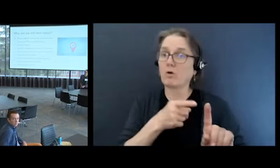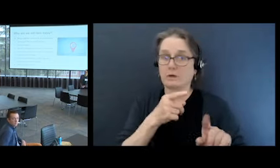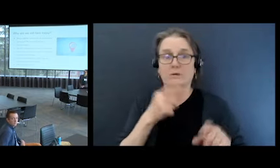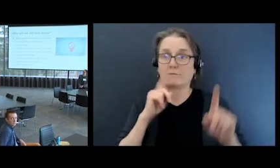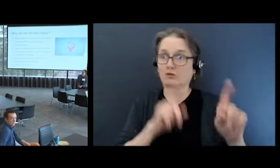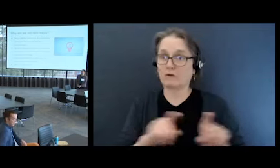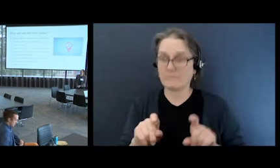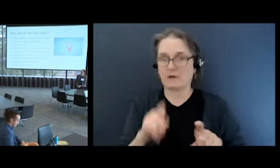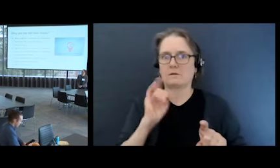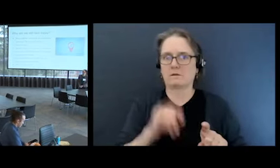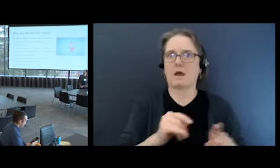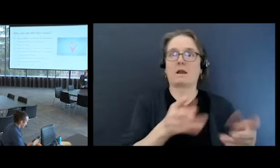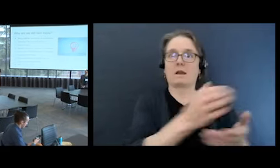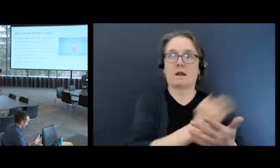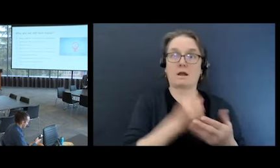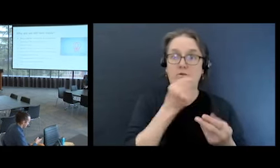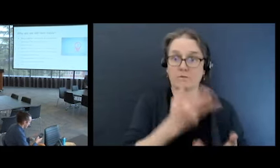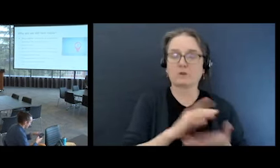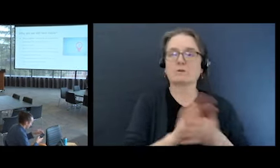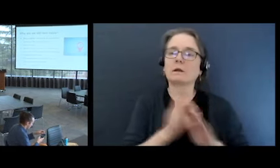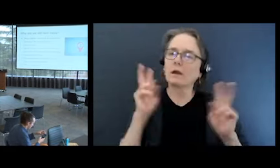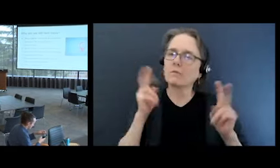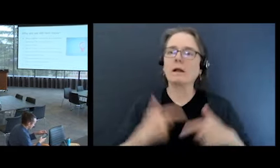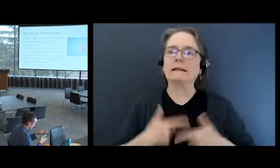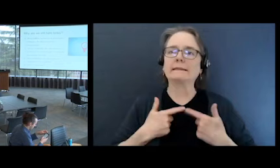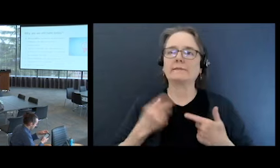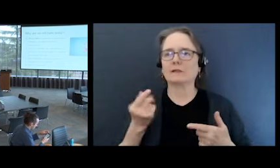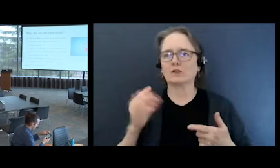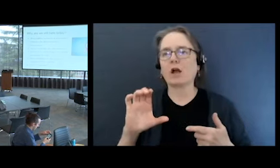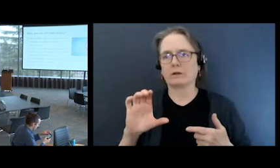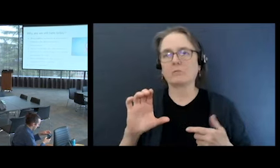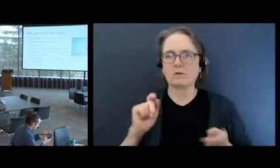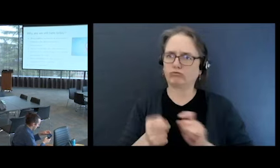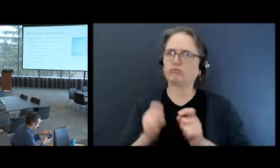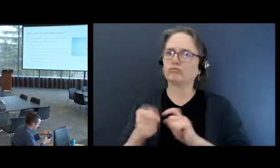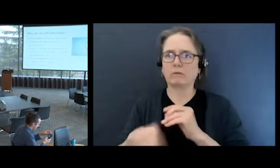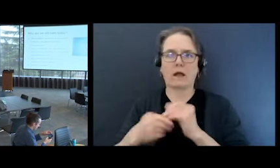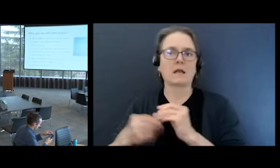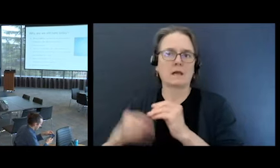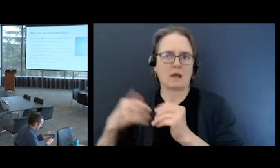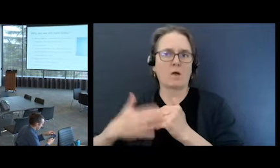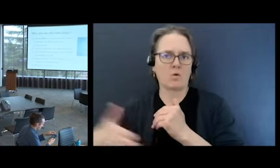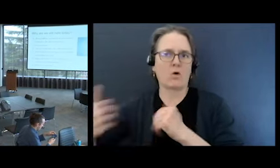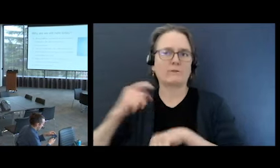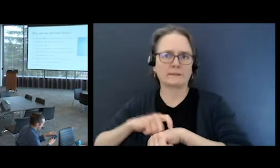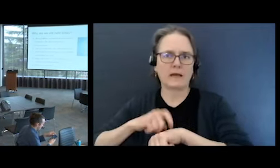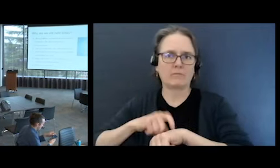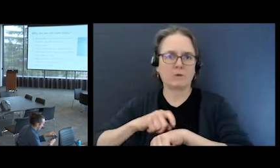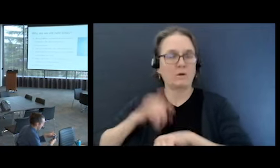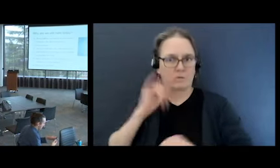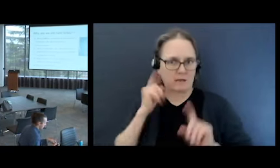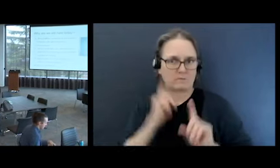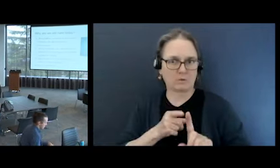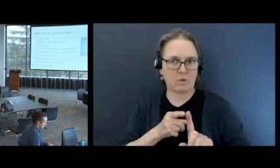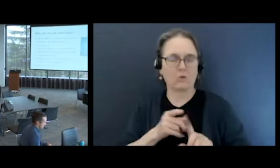a methodology to keep those surveying tools alive. I do love wayfinding. That's my passion.